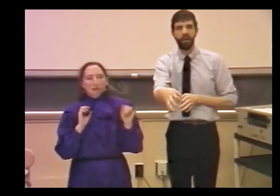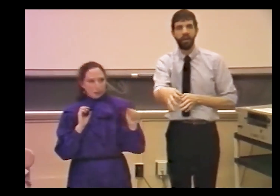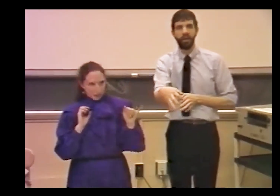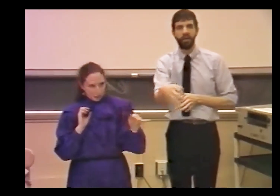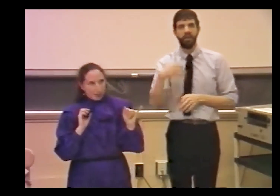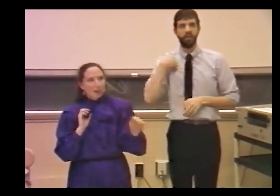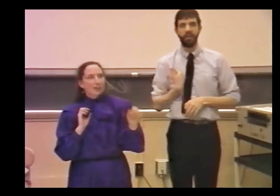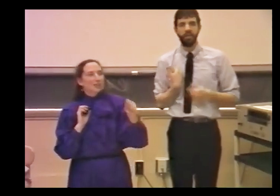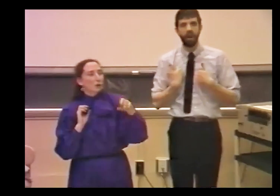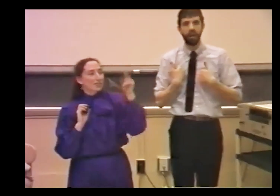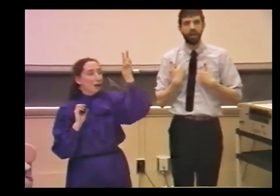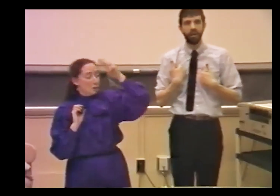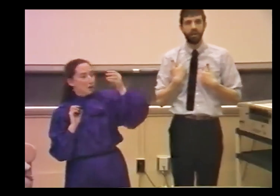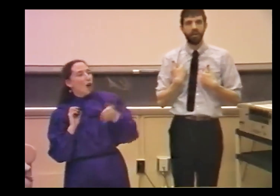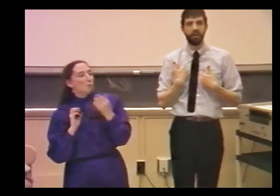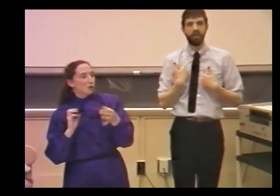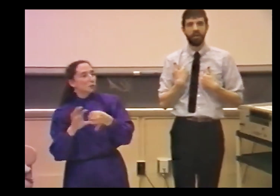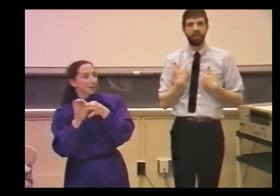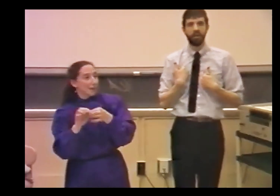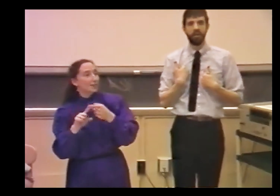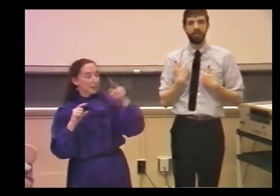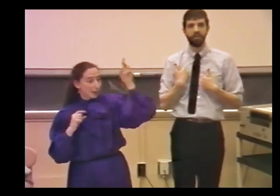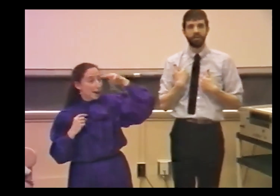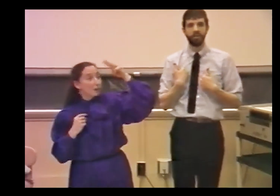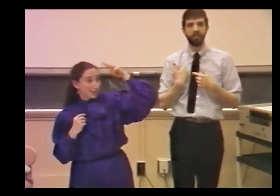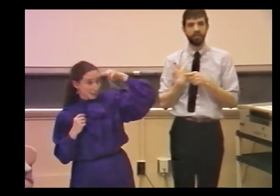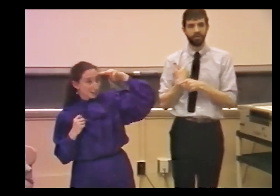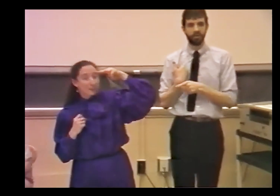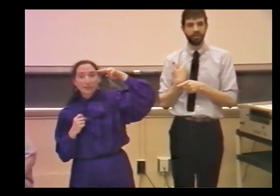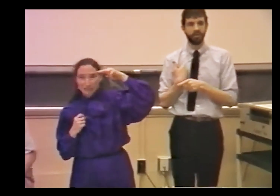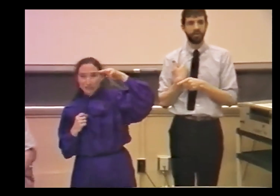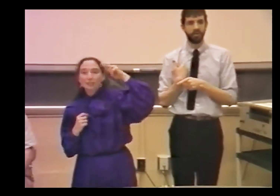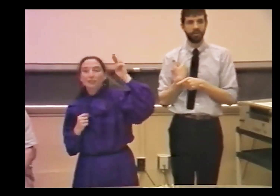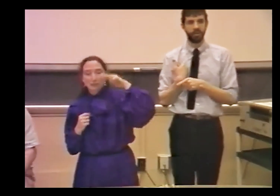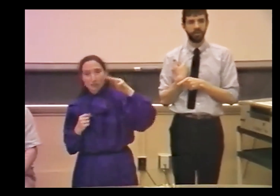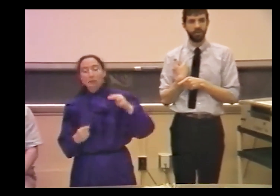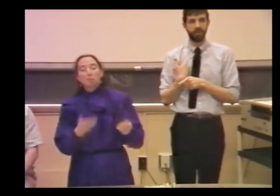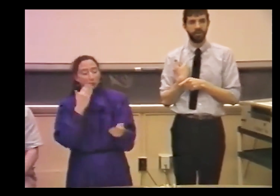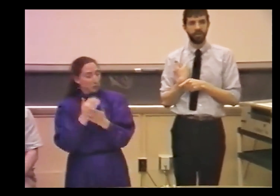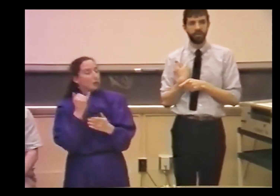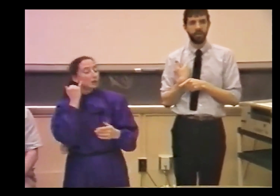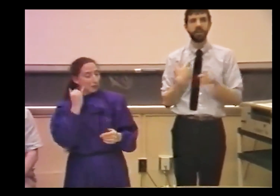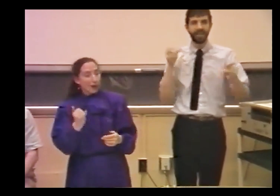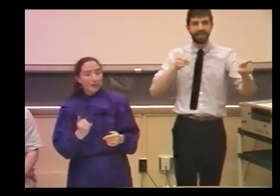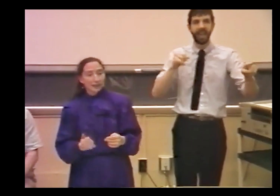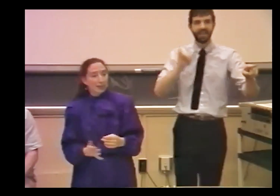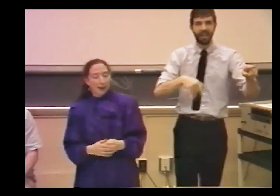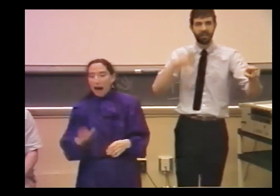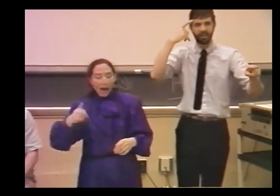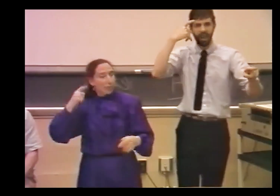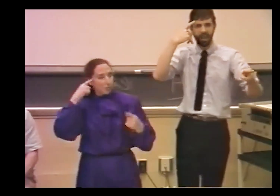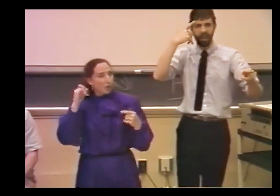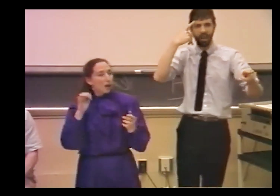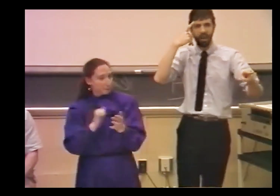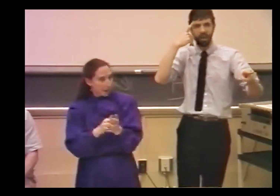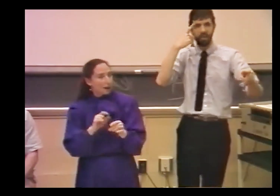False. Yeah, so it's almost related to the careless. Yes, that's what I was thinking. Good idea. I hadn't thought of that,